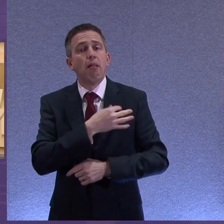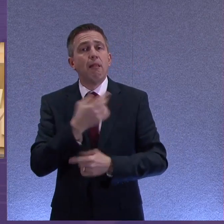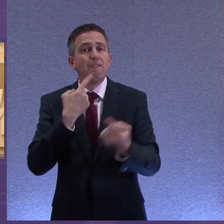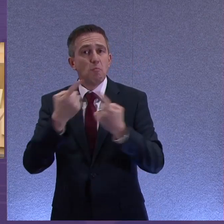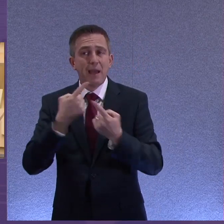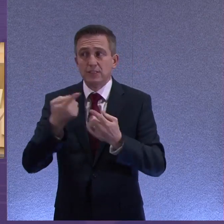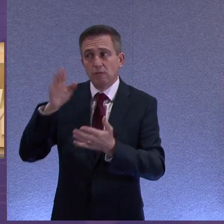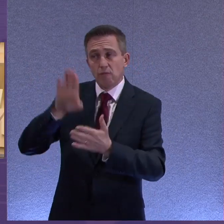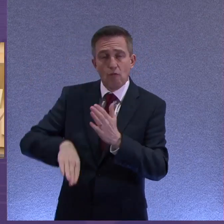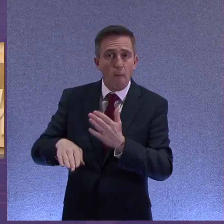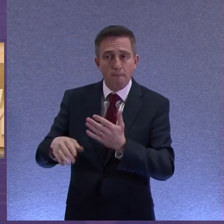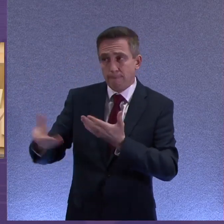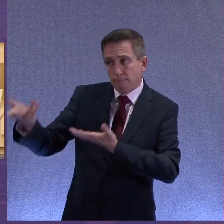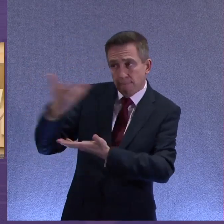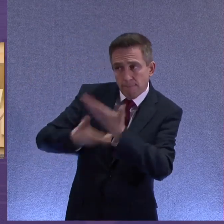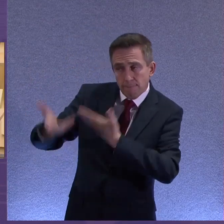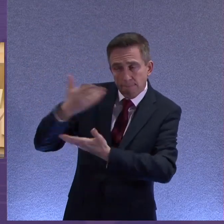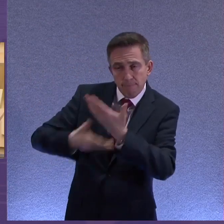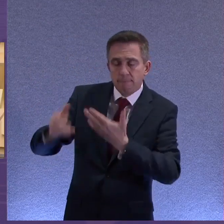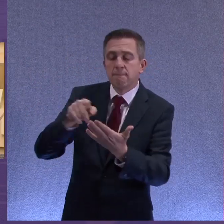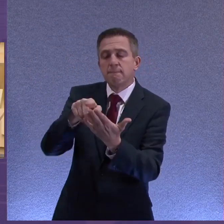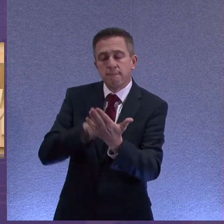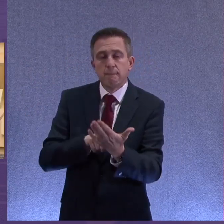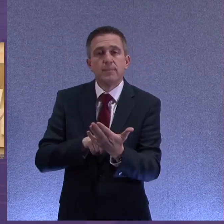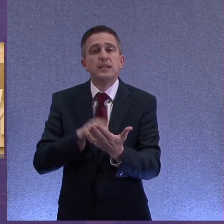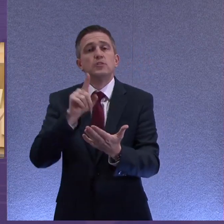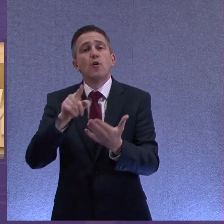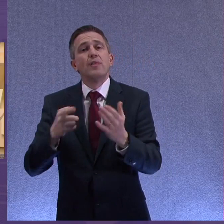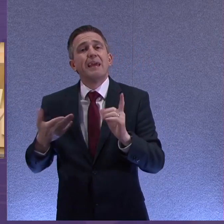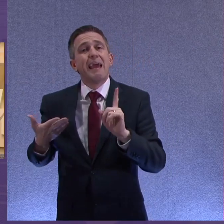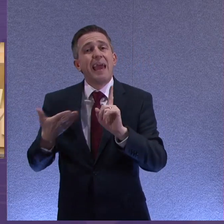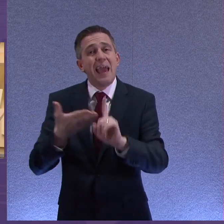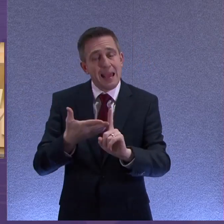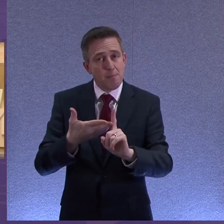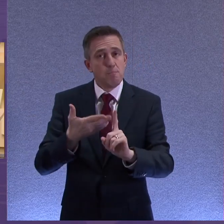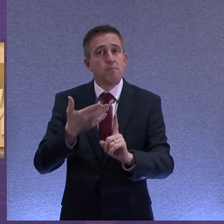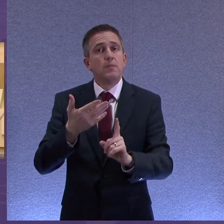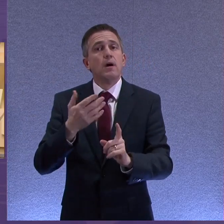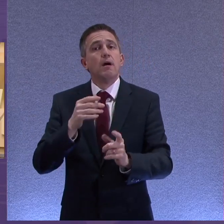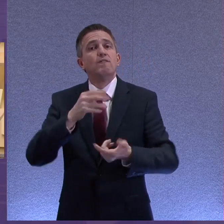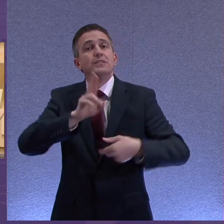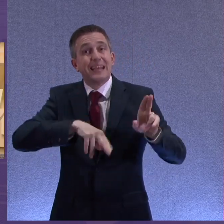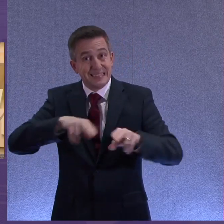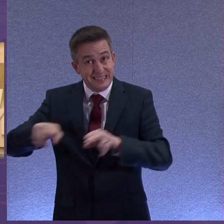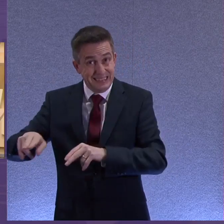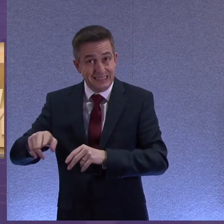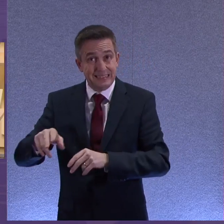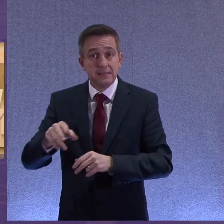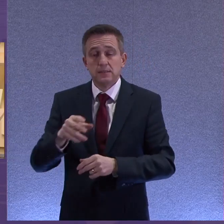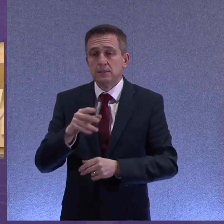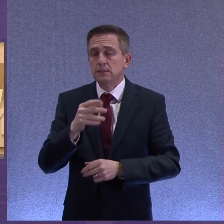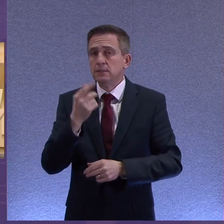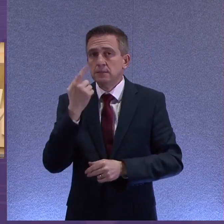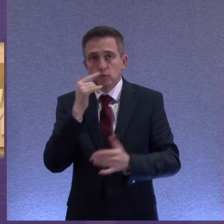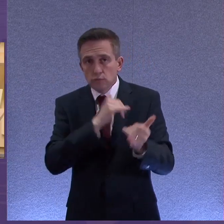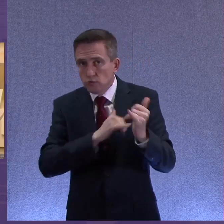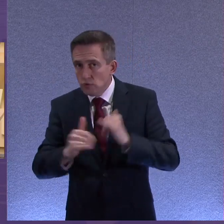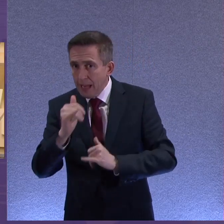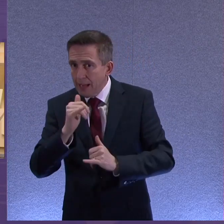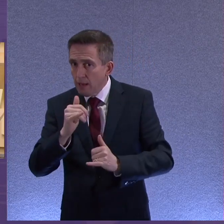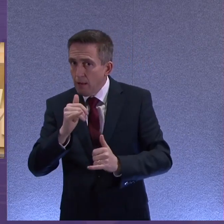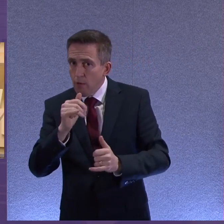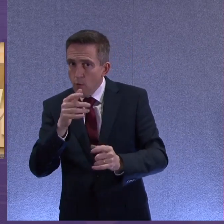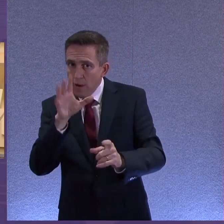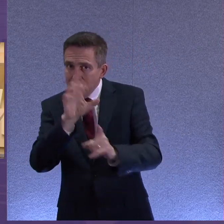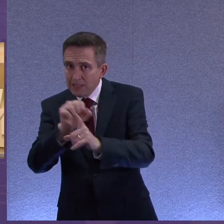Officer and by other experts. The key objectives of our testing are to make sure that we are dealing with those who are